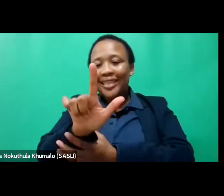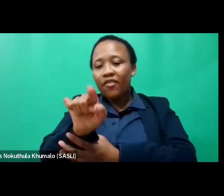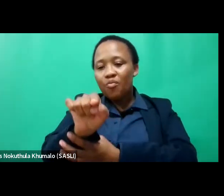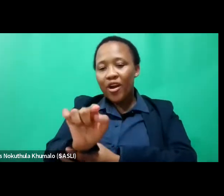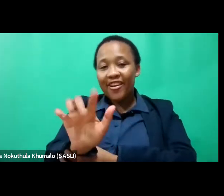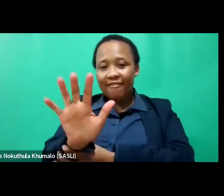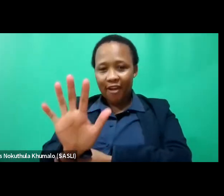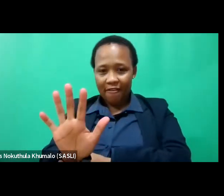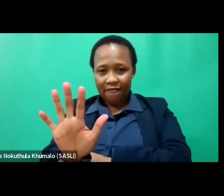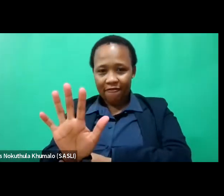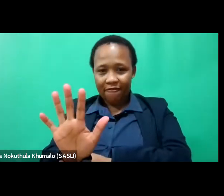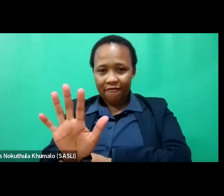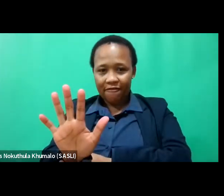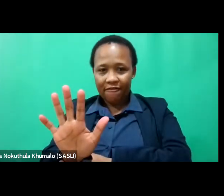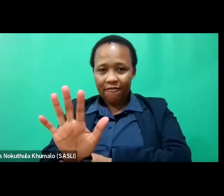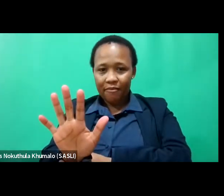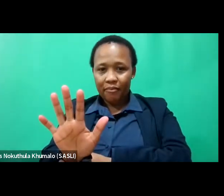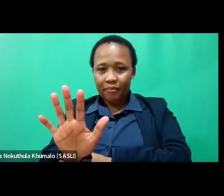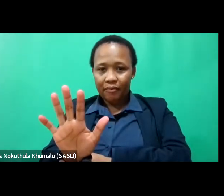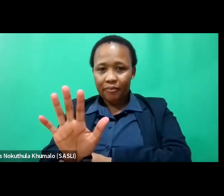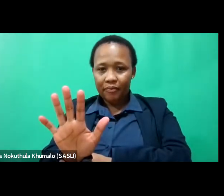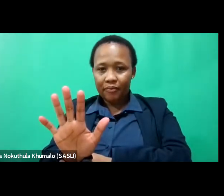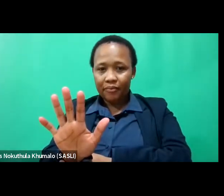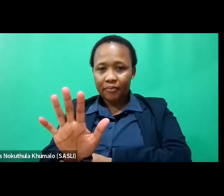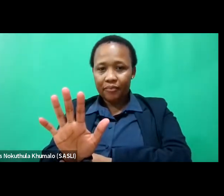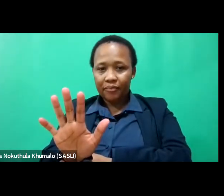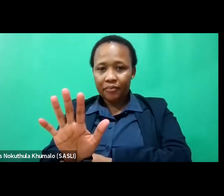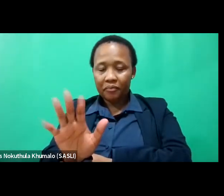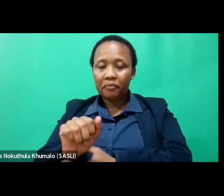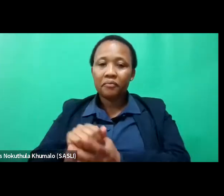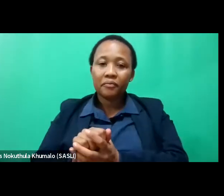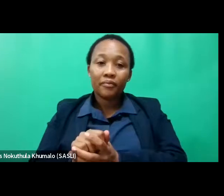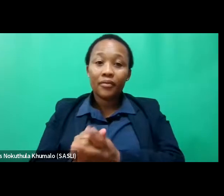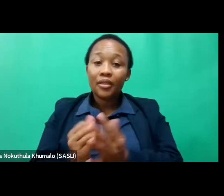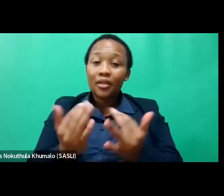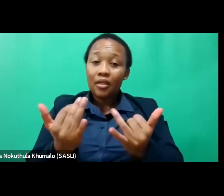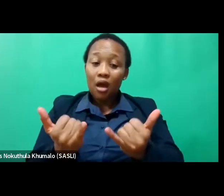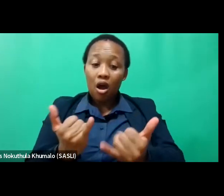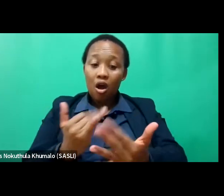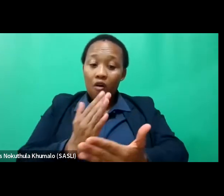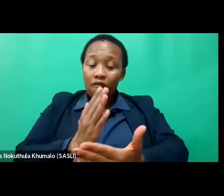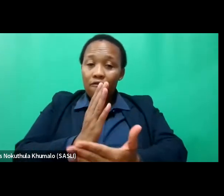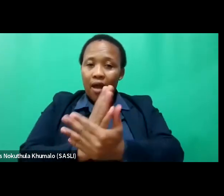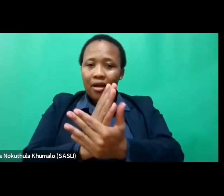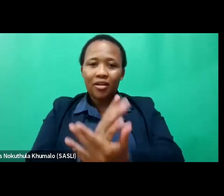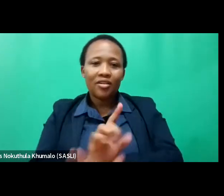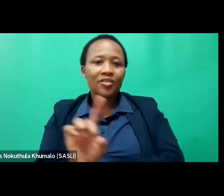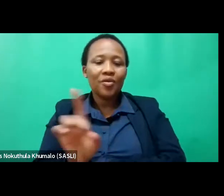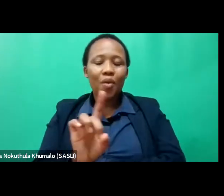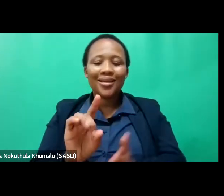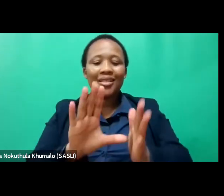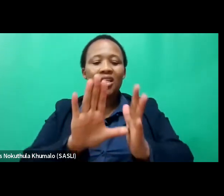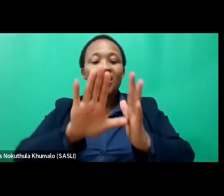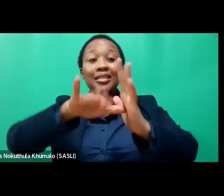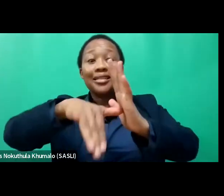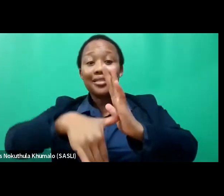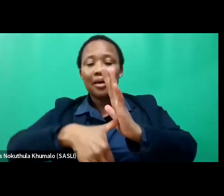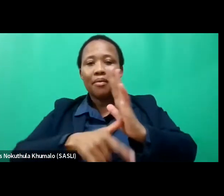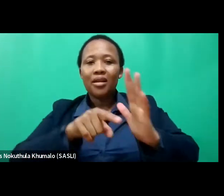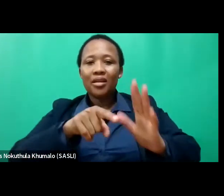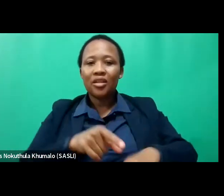and the fact that disability tends to be more prevalent against females compared